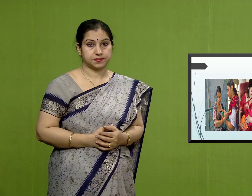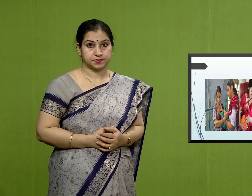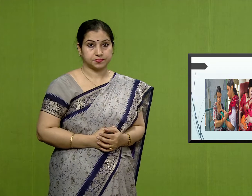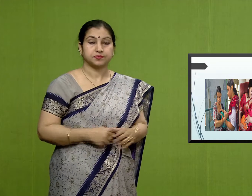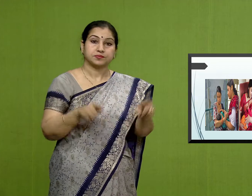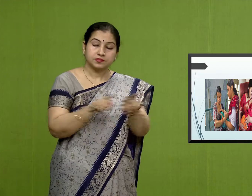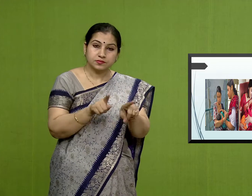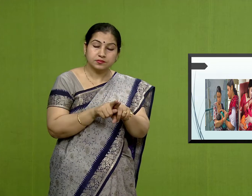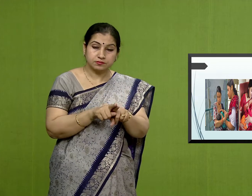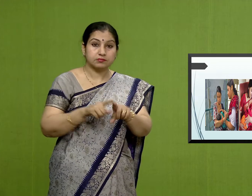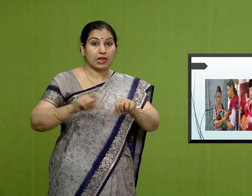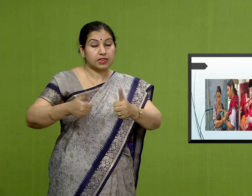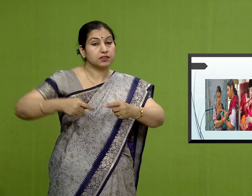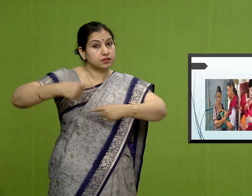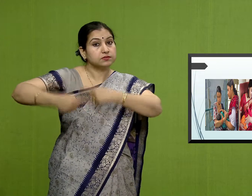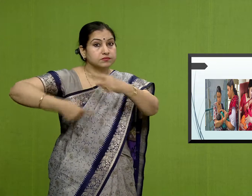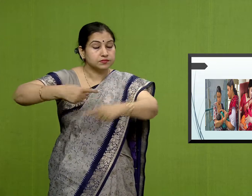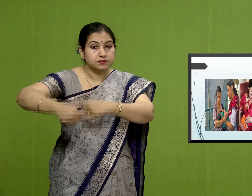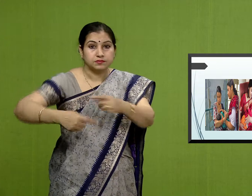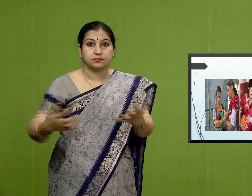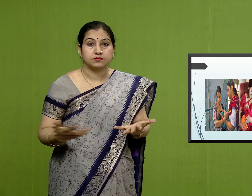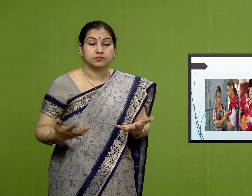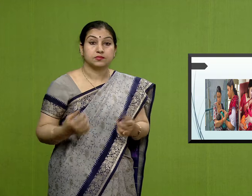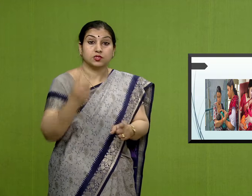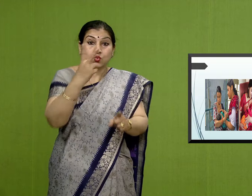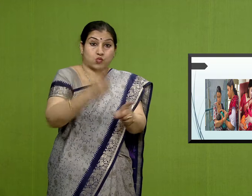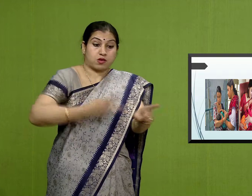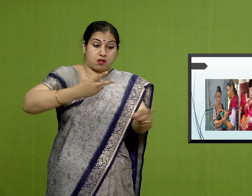and can be continued till 2 years.